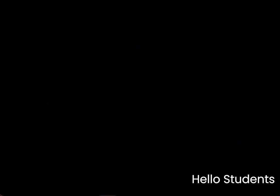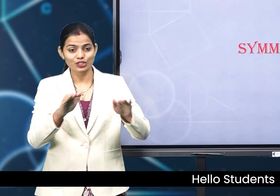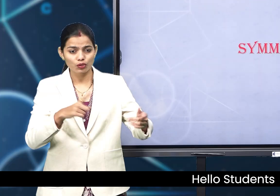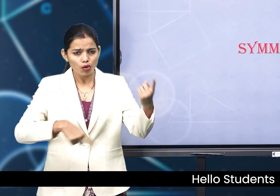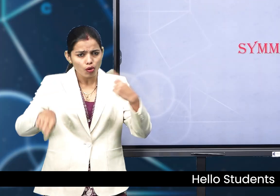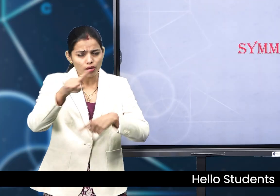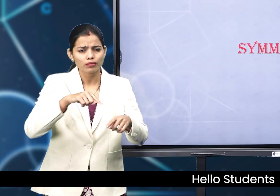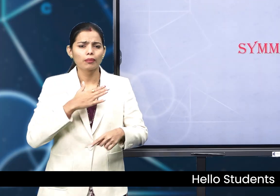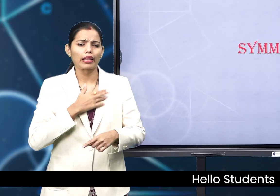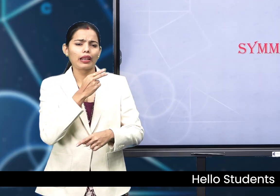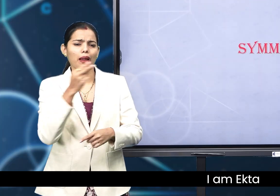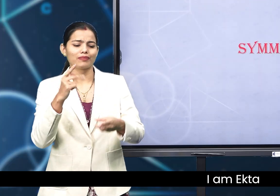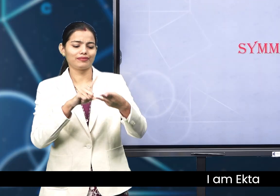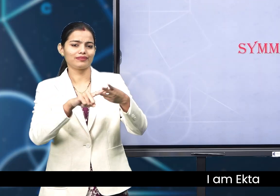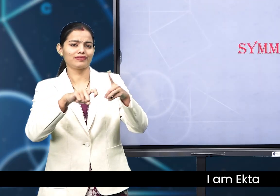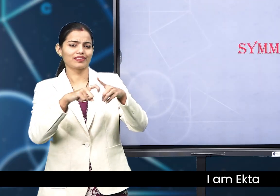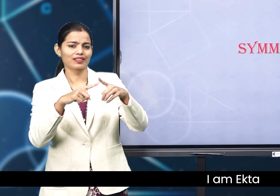Dear students, I am Ekta.